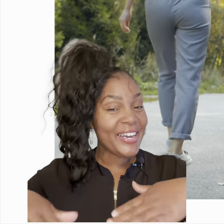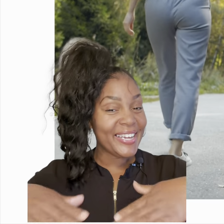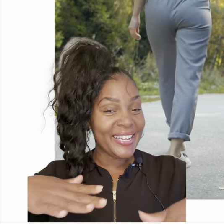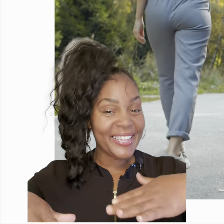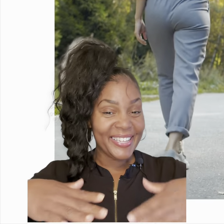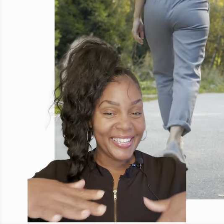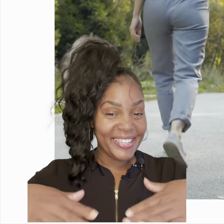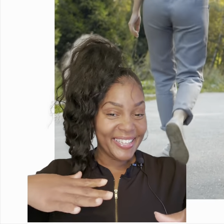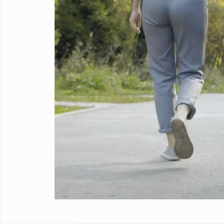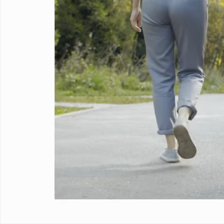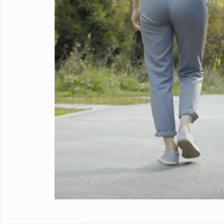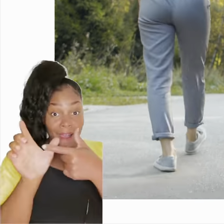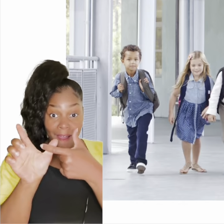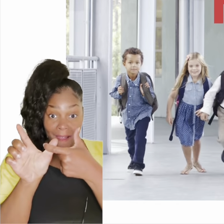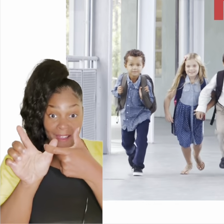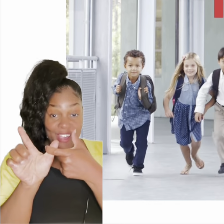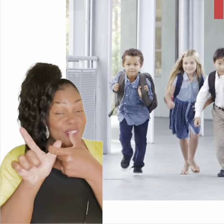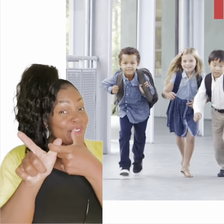Walk.